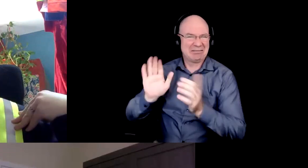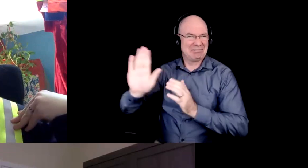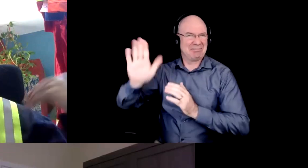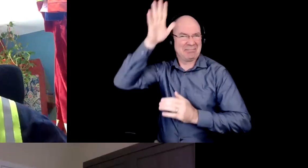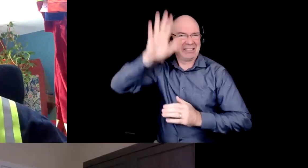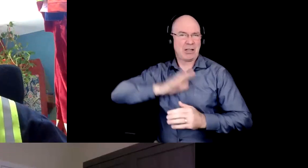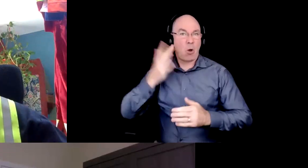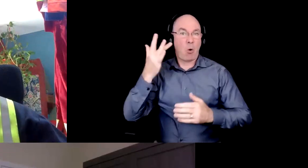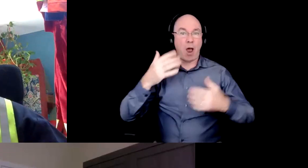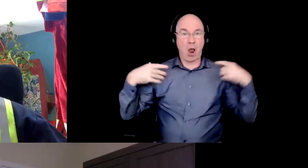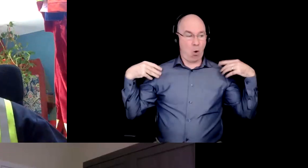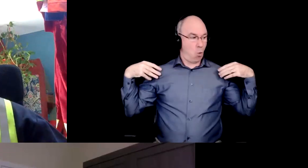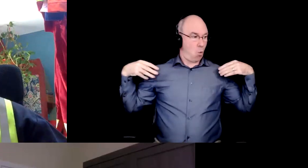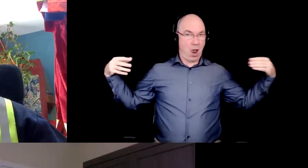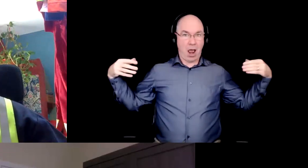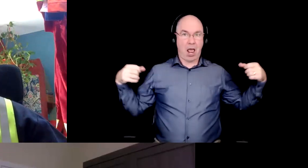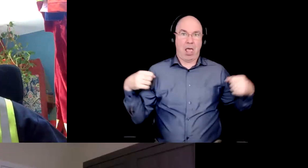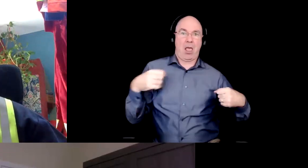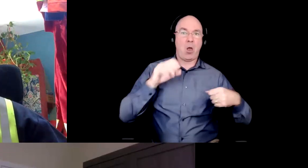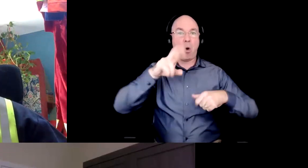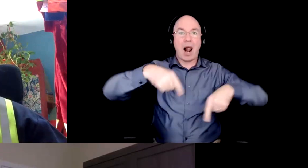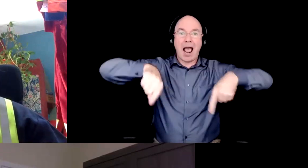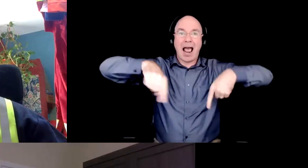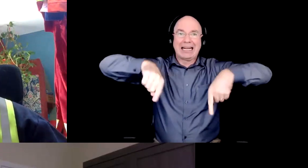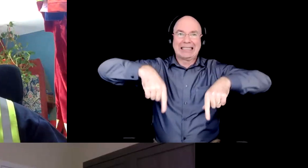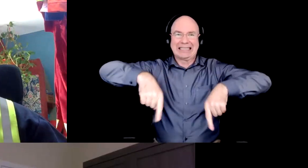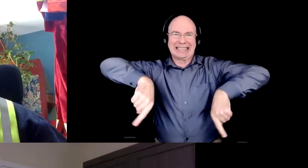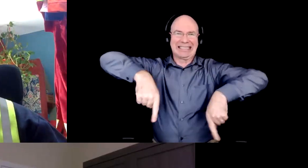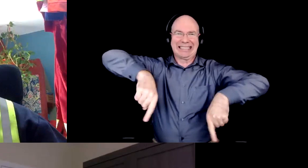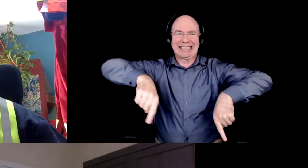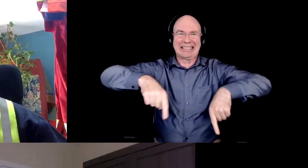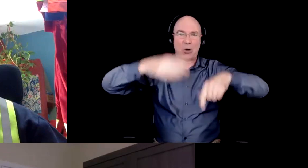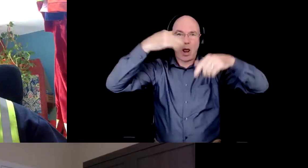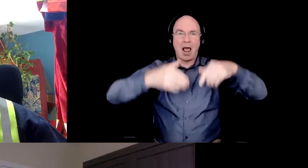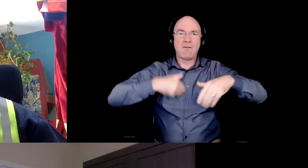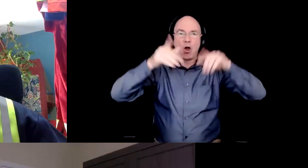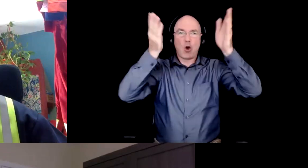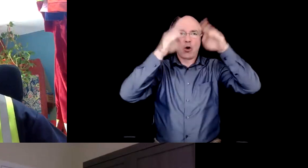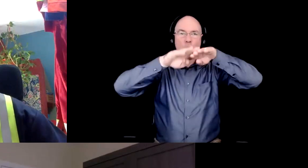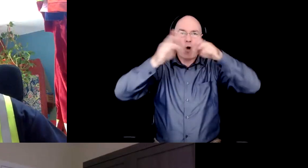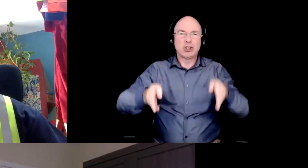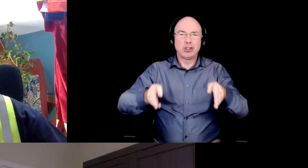having a shoulder span that's too wide. Your leg mobility is restricted from a crotch that hangs down way too low.